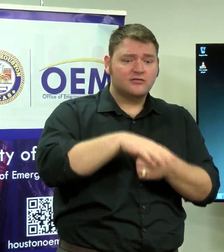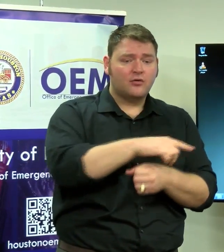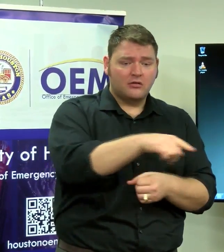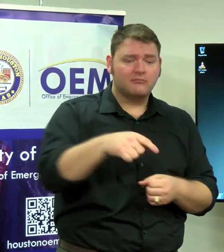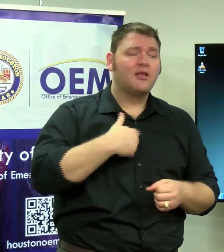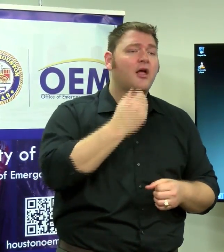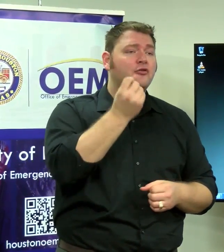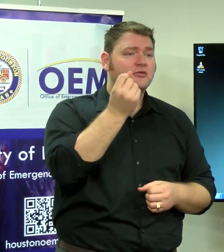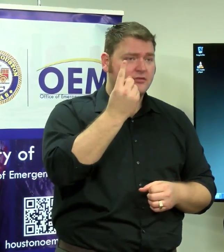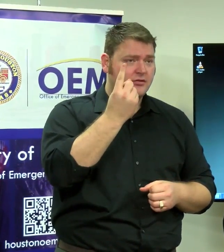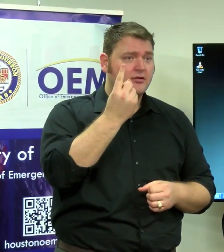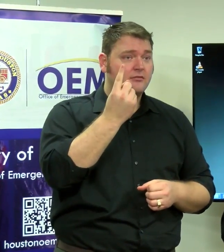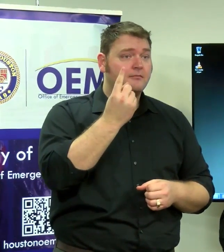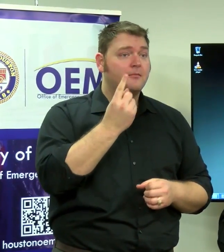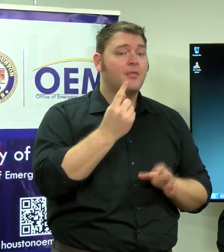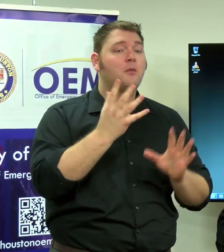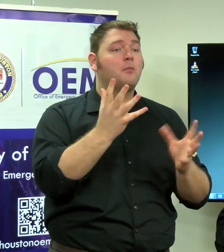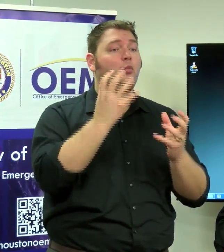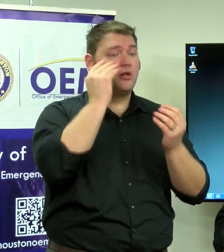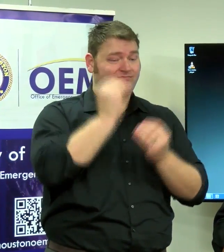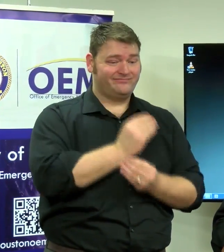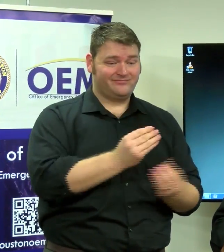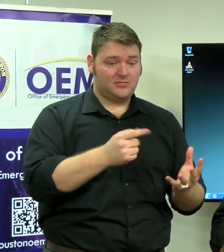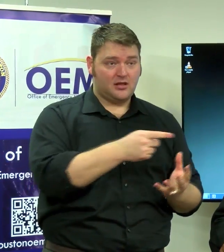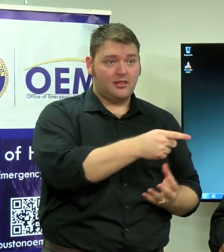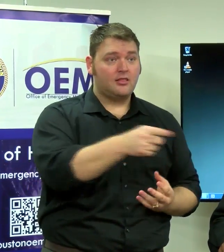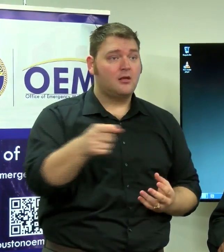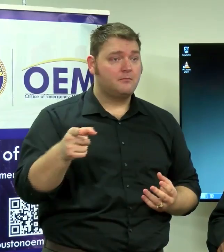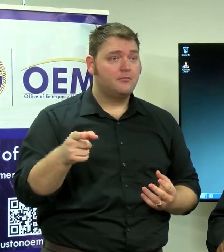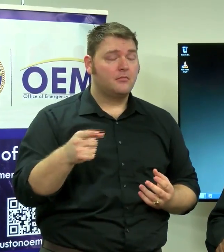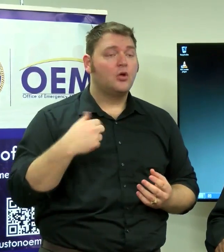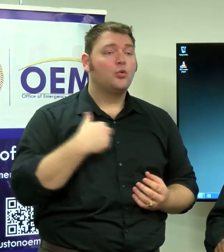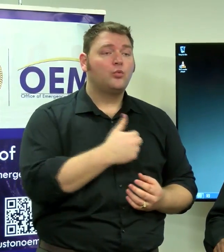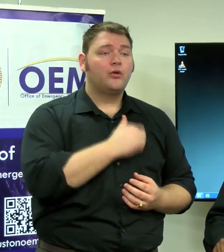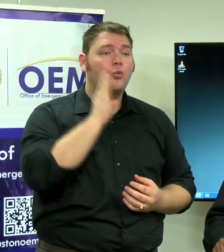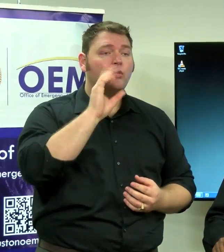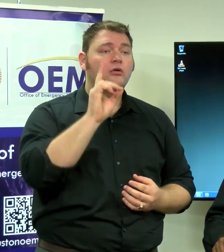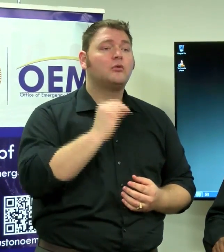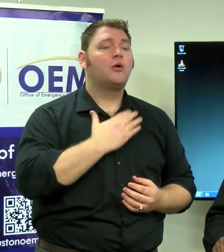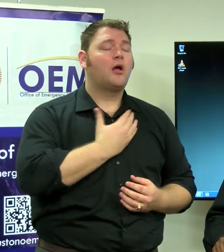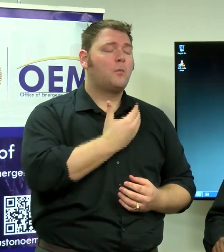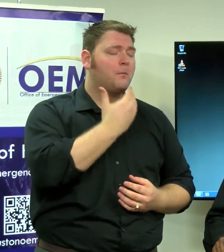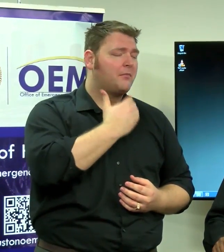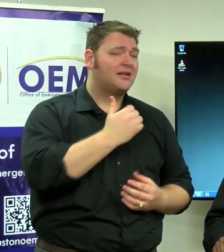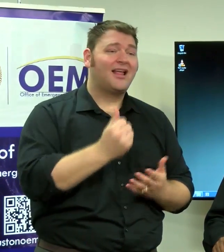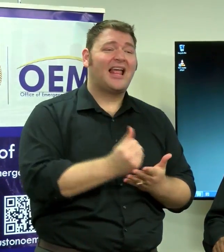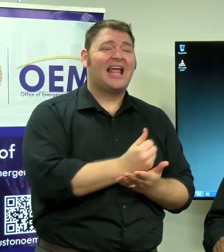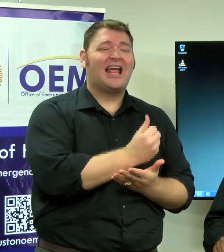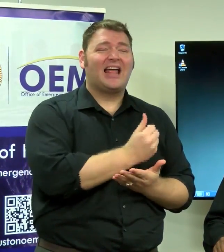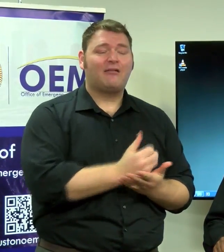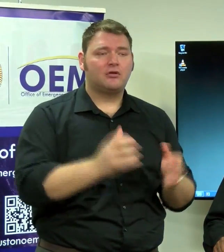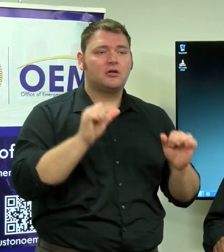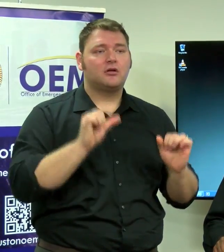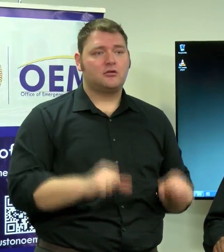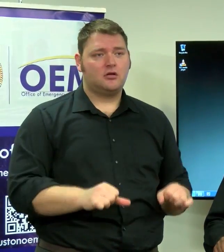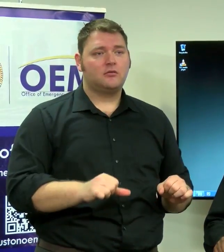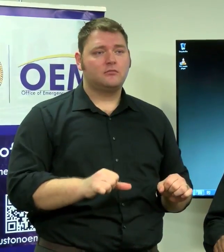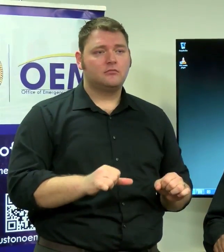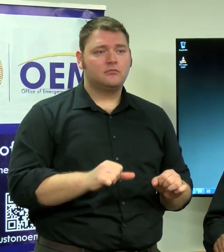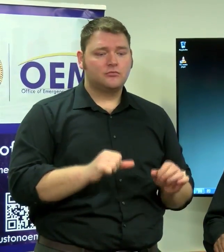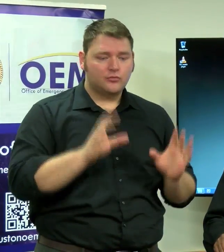what I want them to know is that we'll be doing everything we can to address